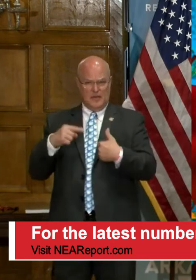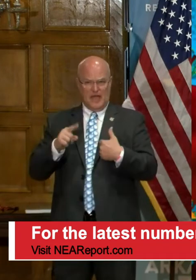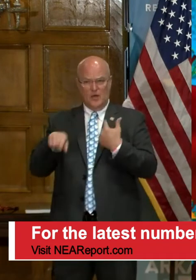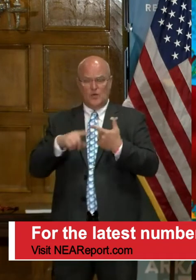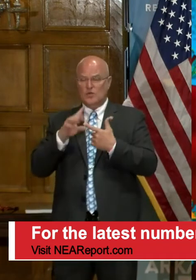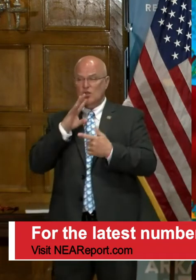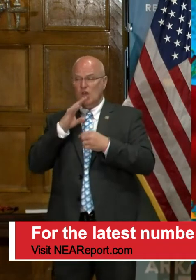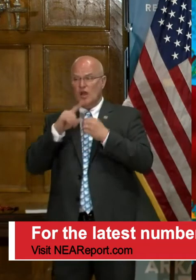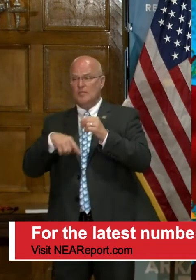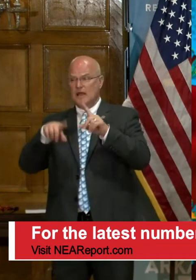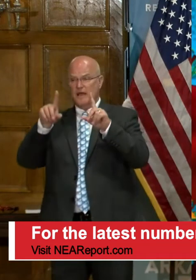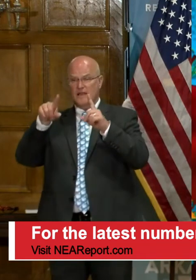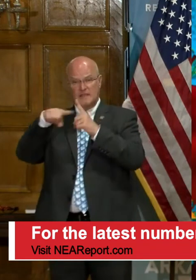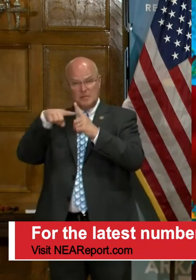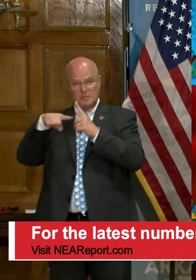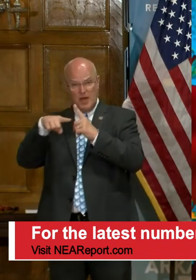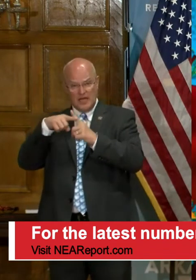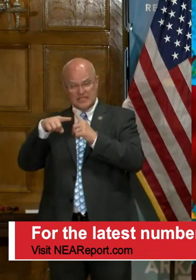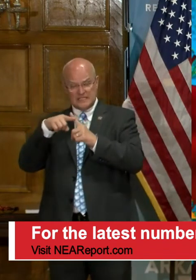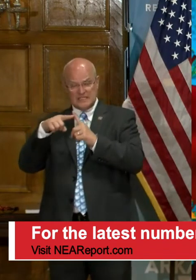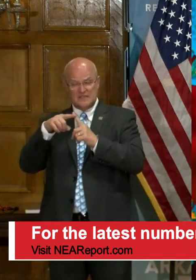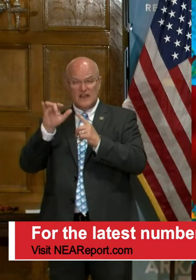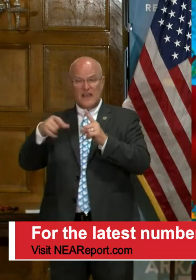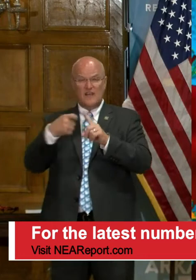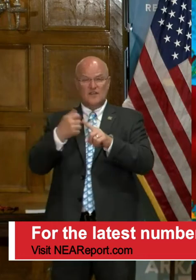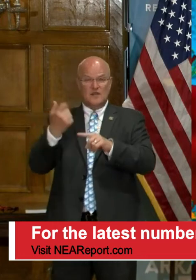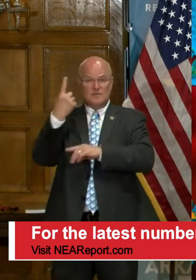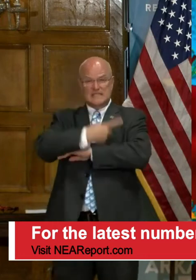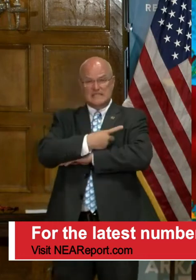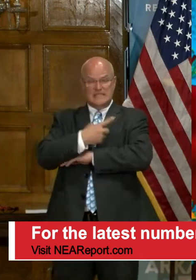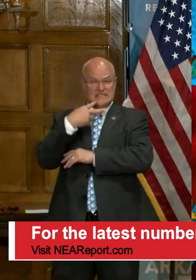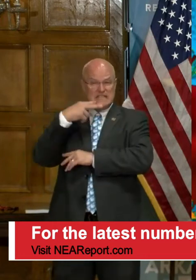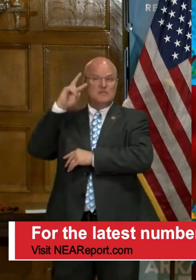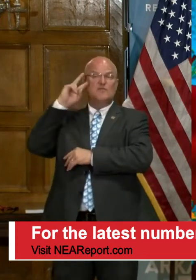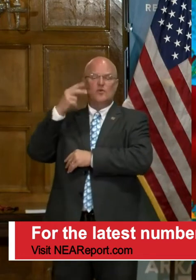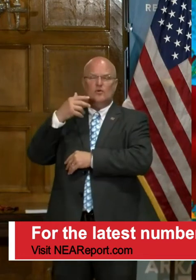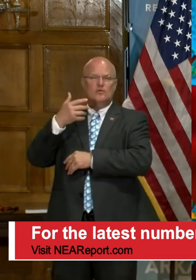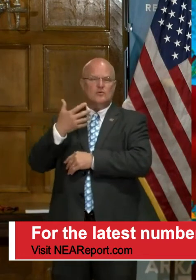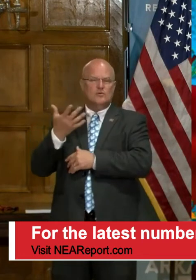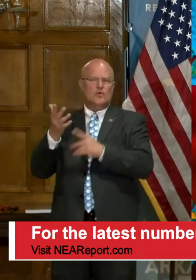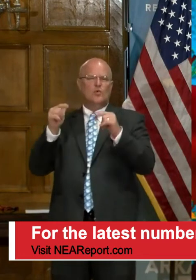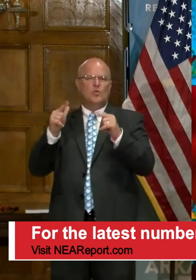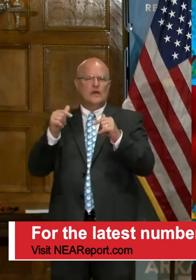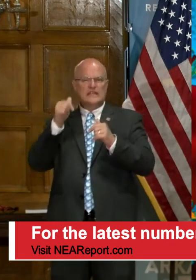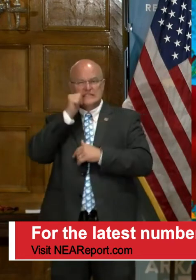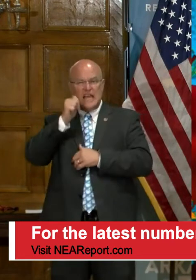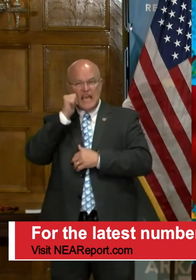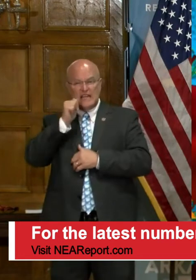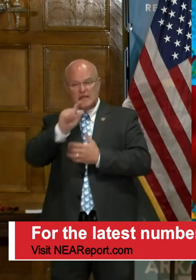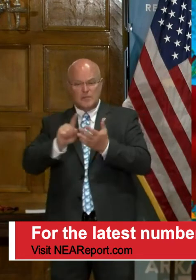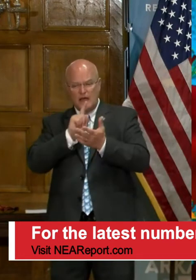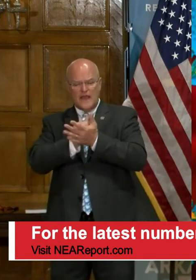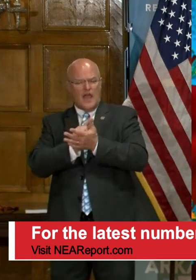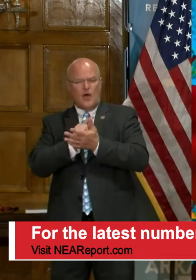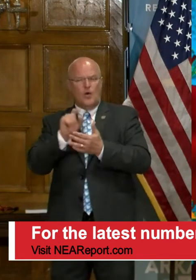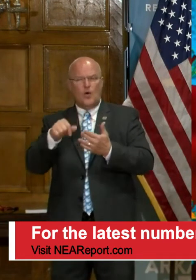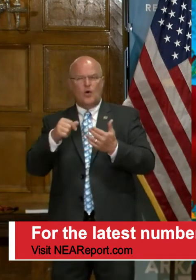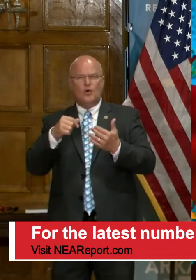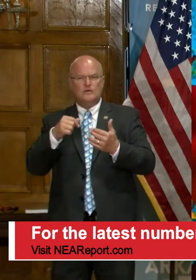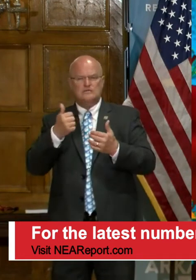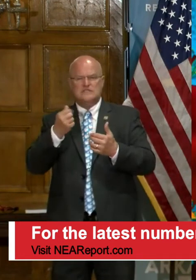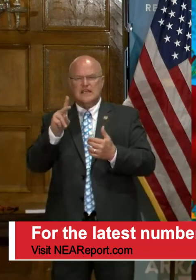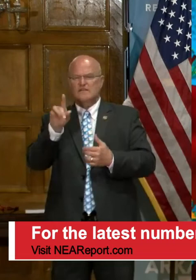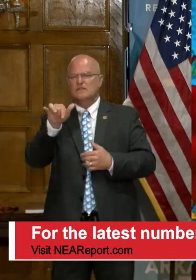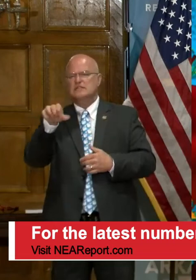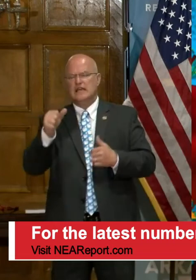So when y'all talk about the positive tests every day, are those from the day before? Are y'all getting results back daily, by the hour, or does it take several